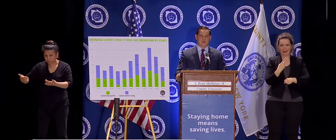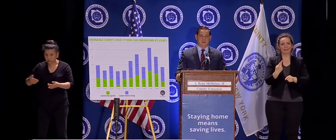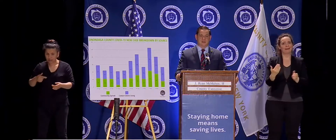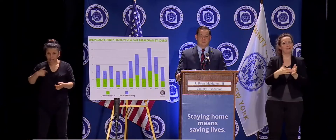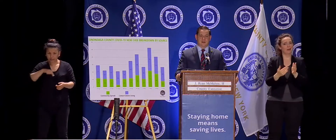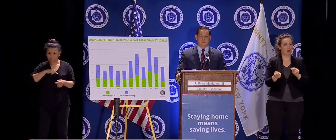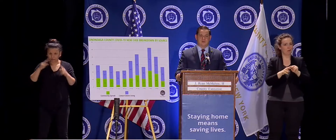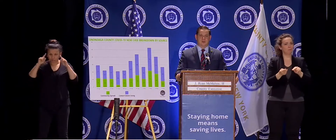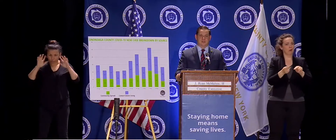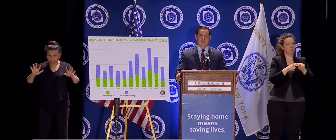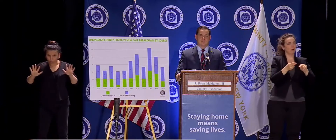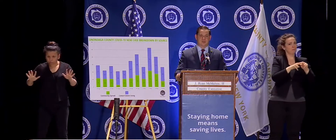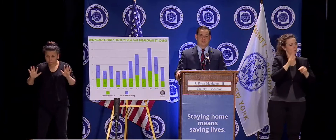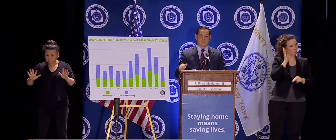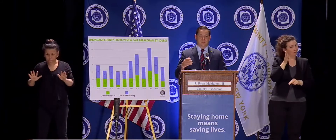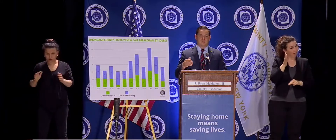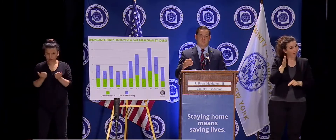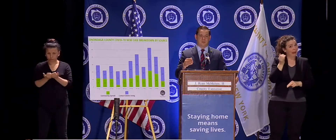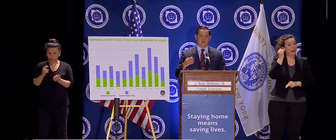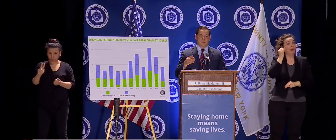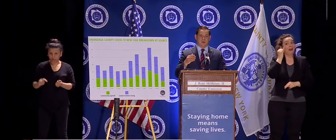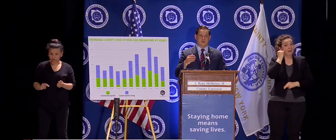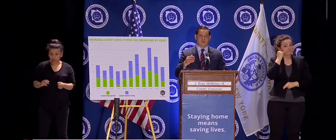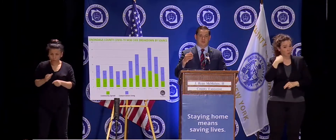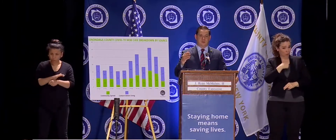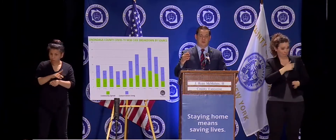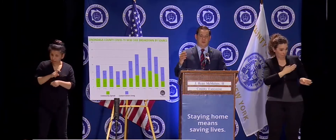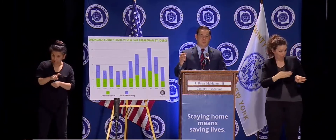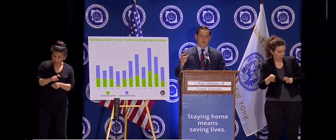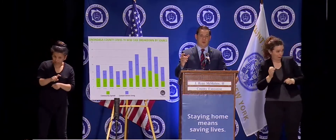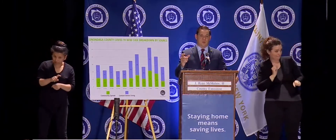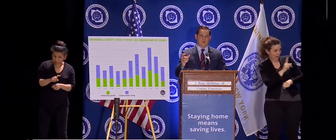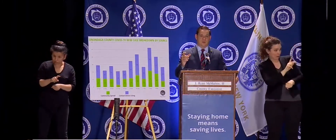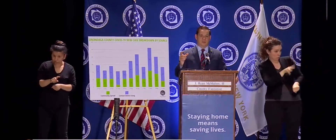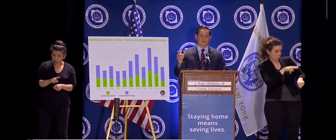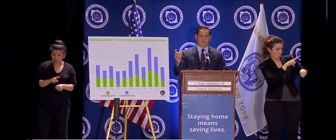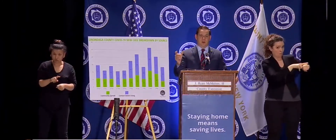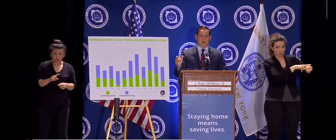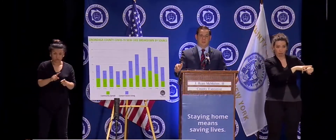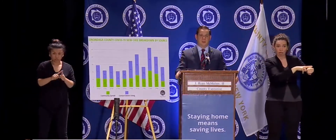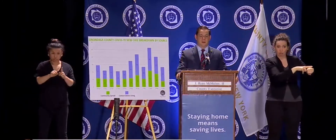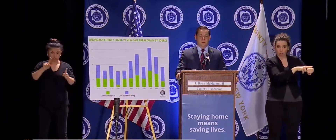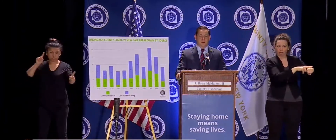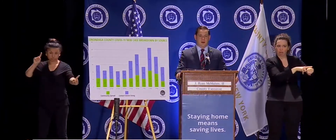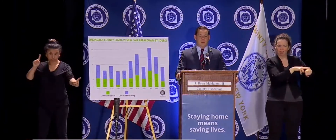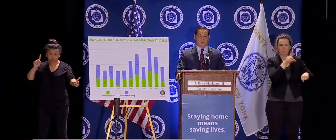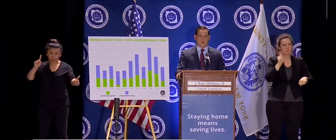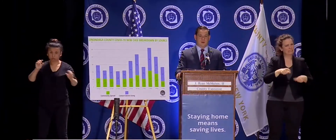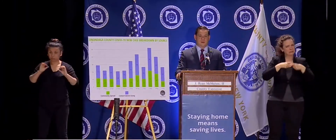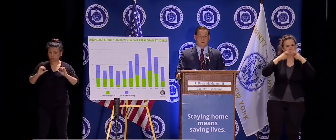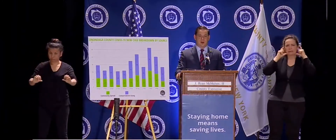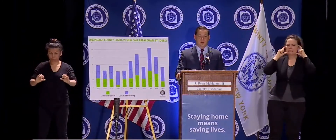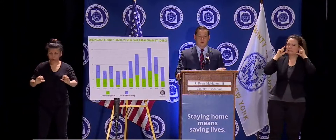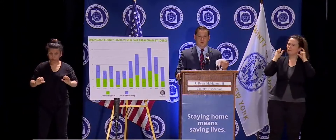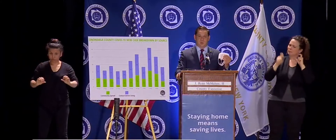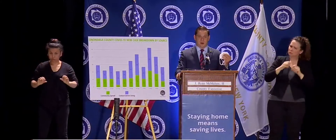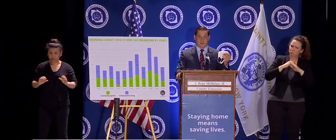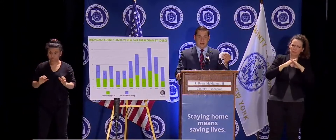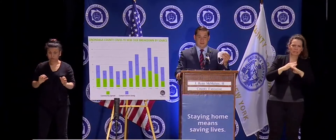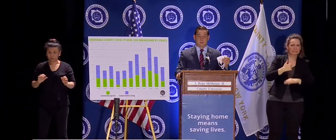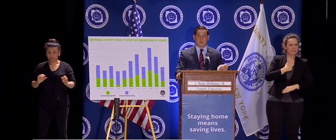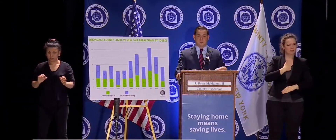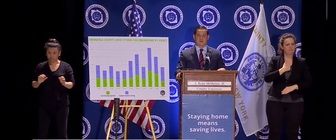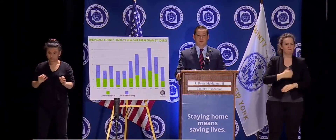the virus has a difficult time transmitting from individual to individual when we're 6 feet apart. We know it's even harder when we're